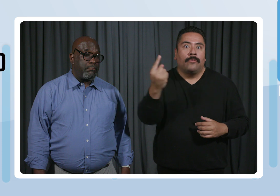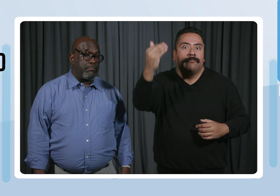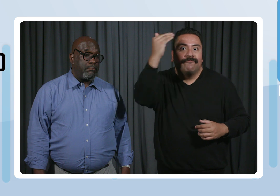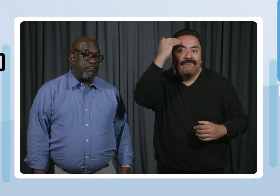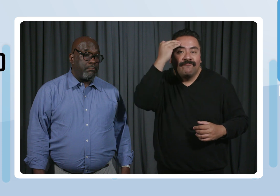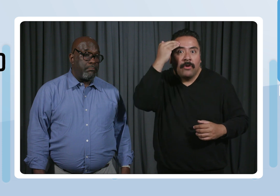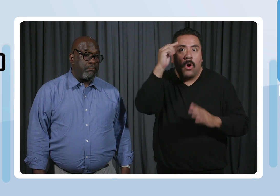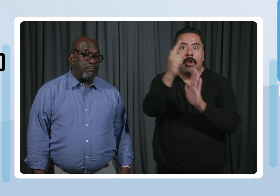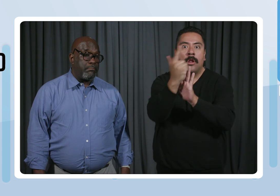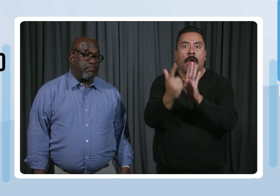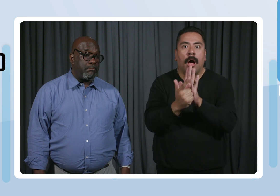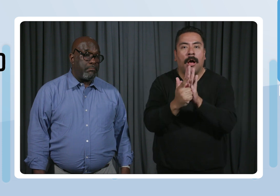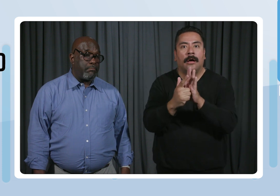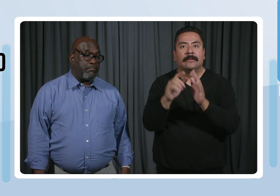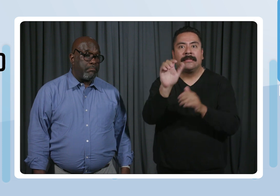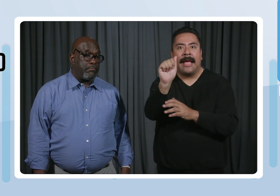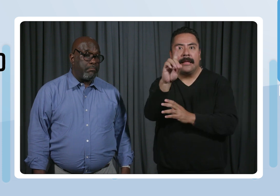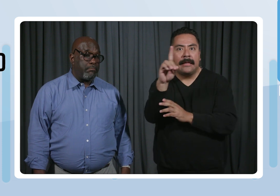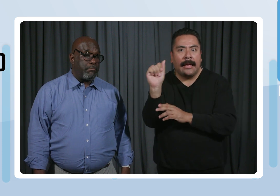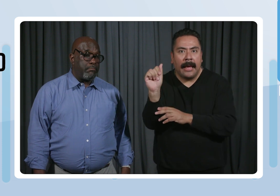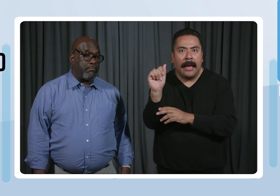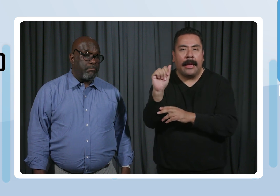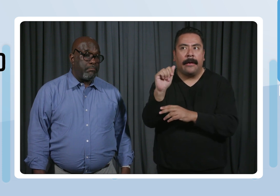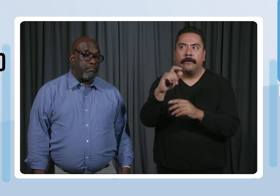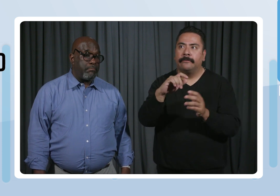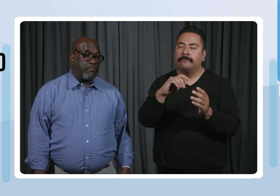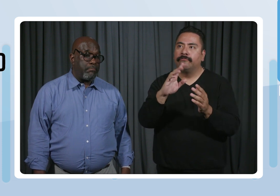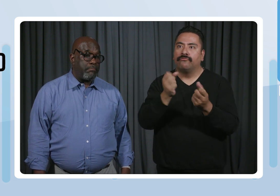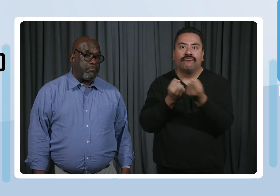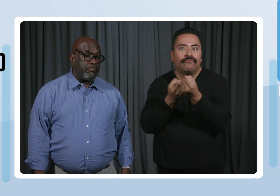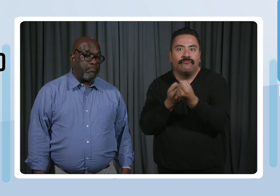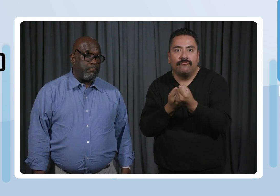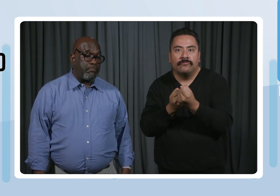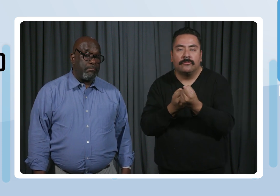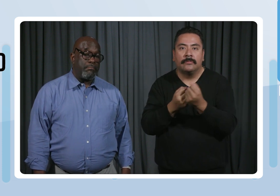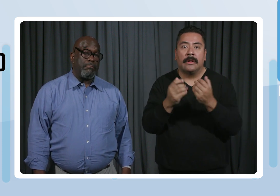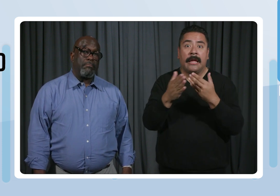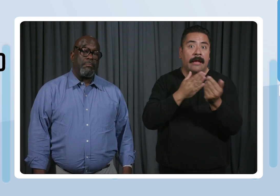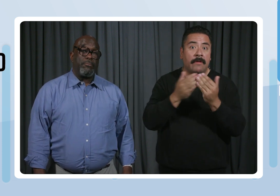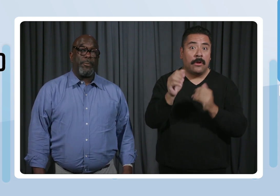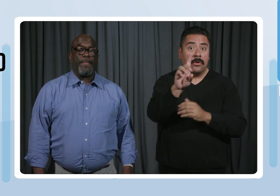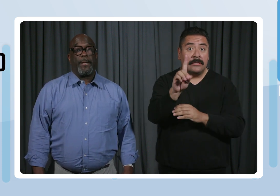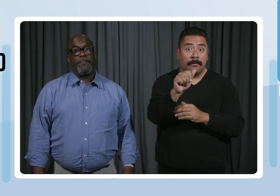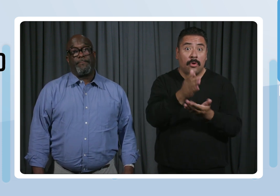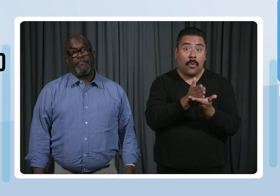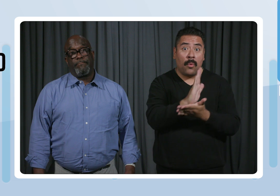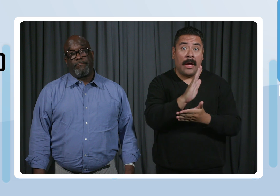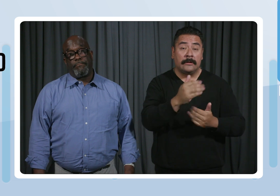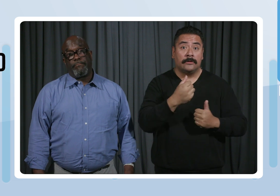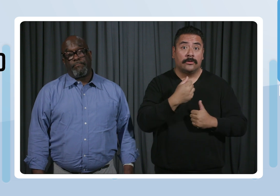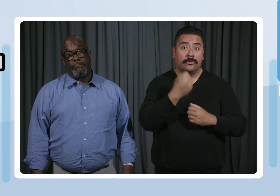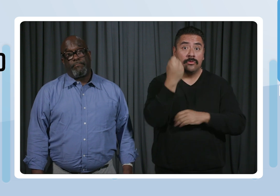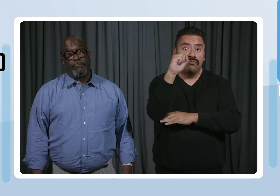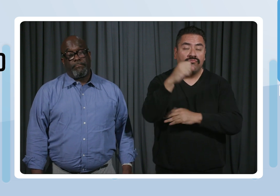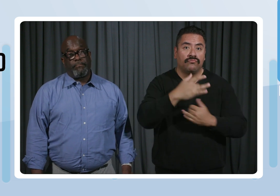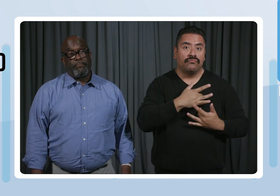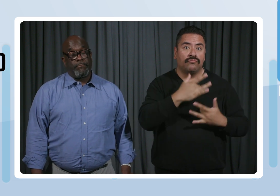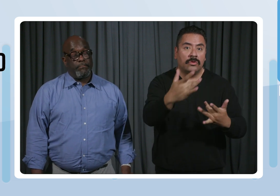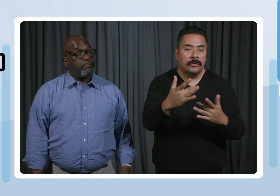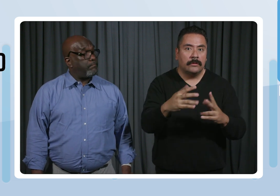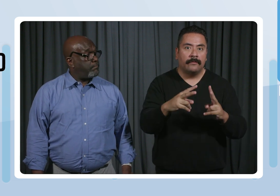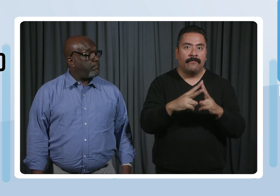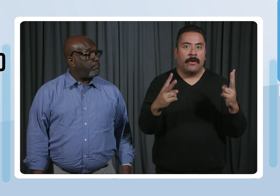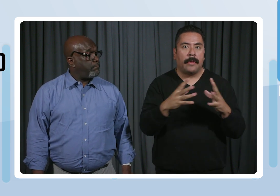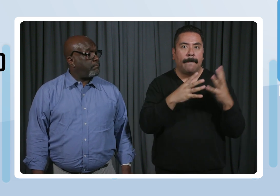without laws like the ADA in place. Whereas, even though the disability rights movement was very